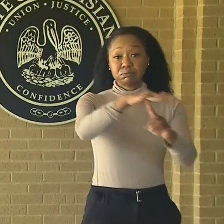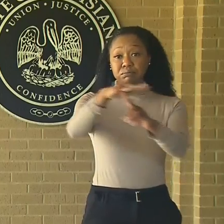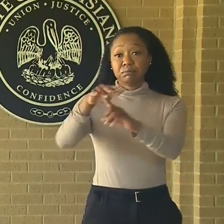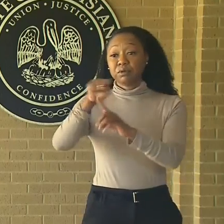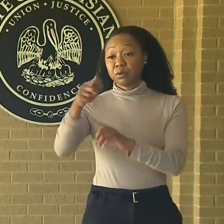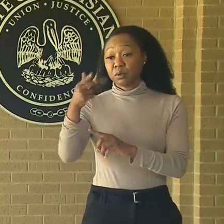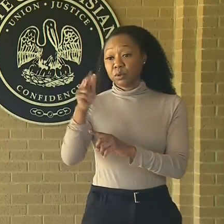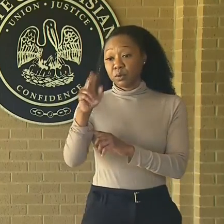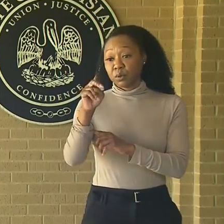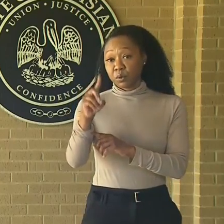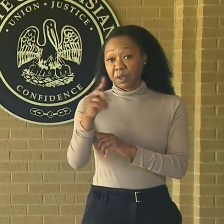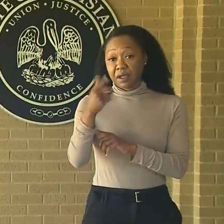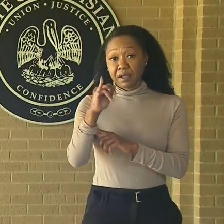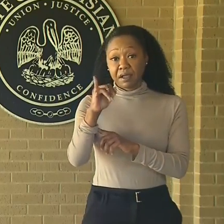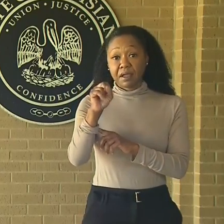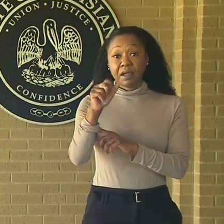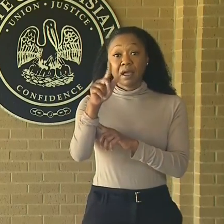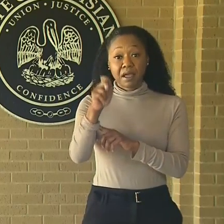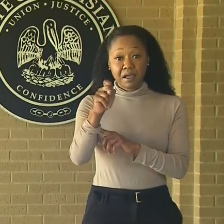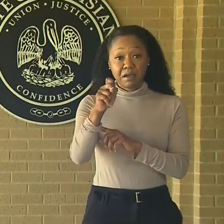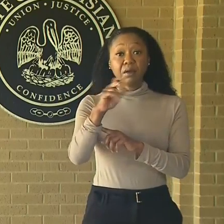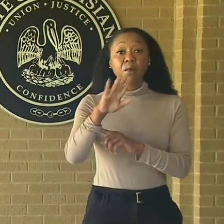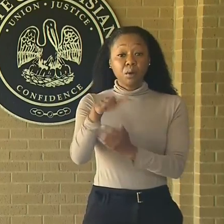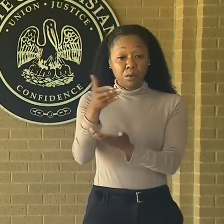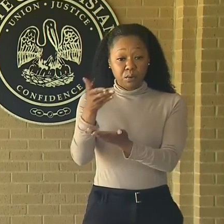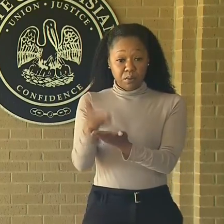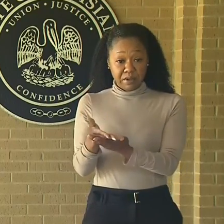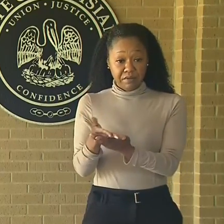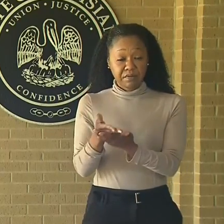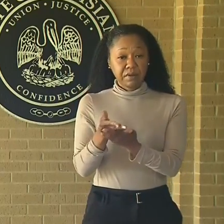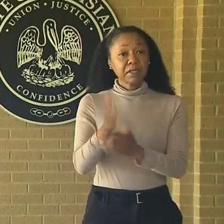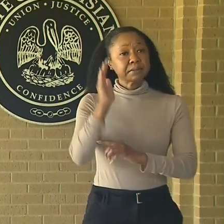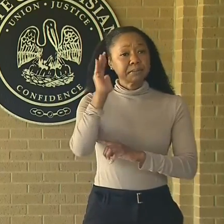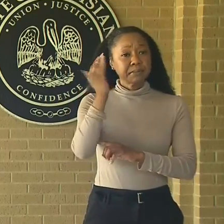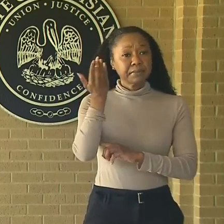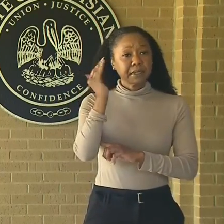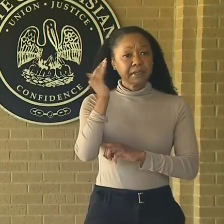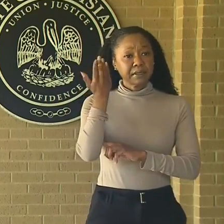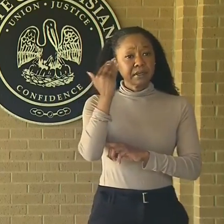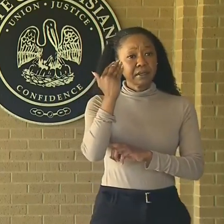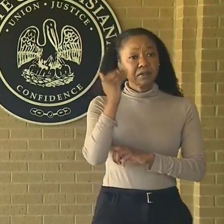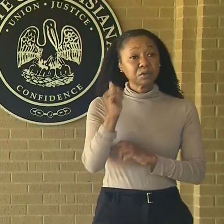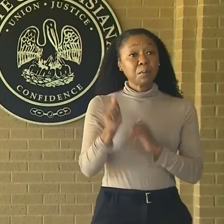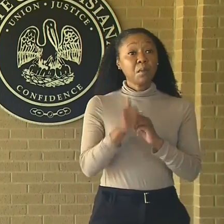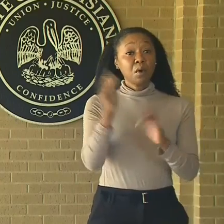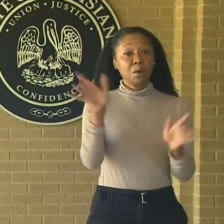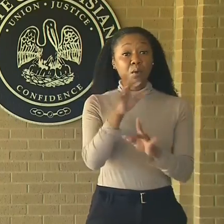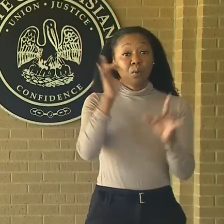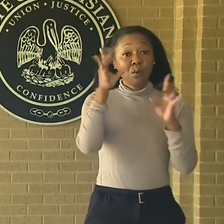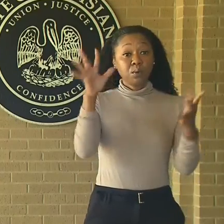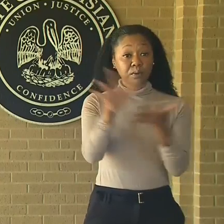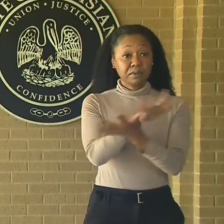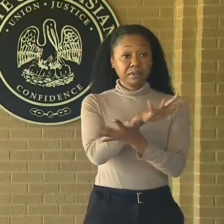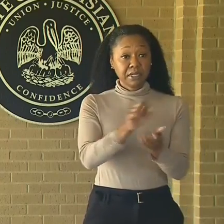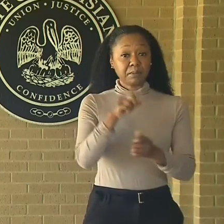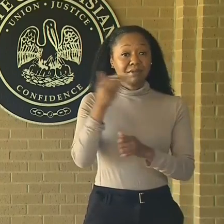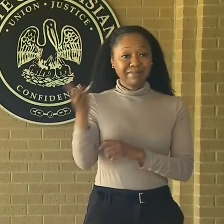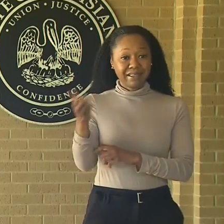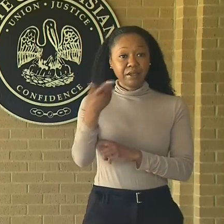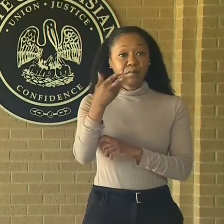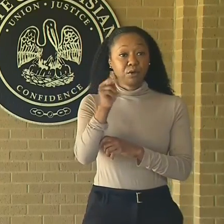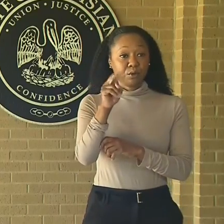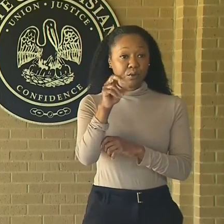Isle and be able to land because it appears that the most catastrophic damage was in the Grand